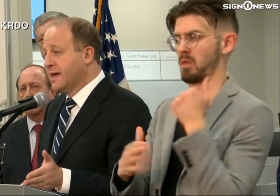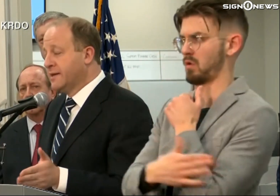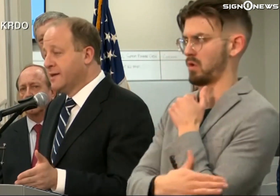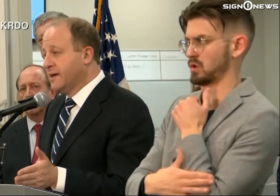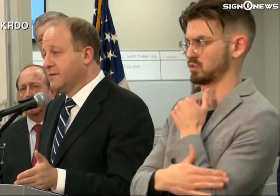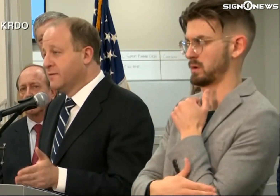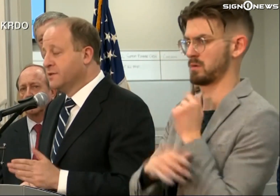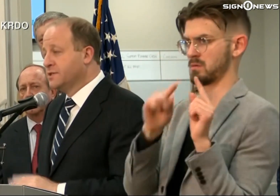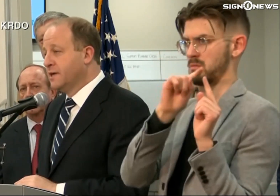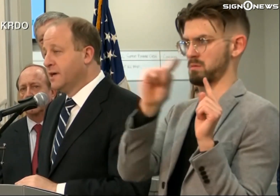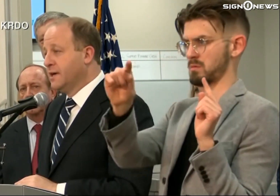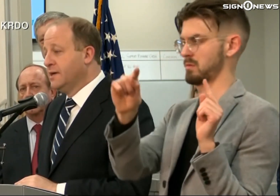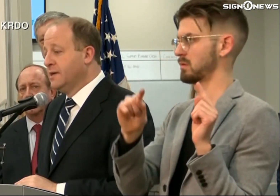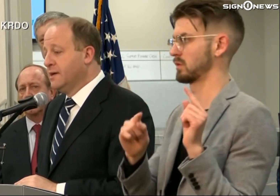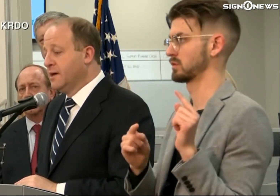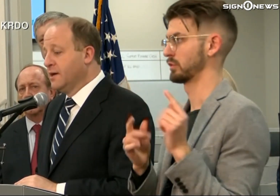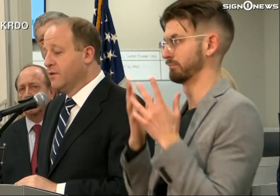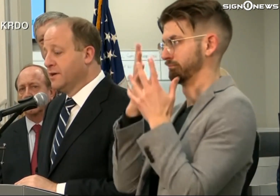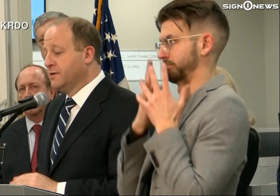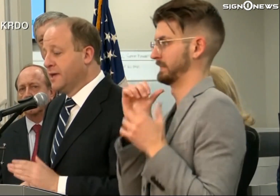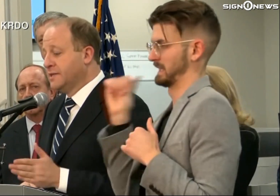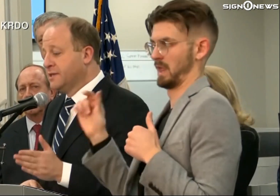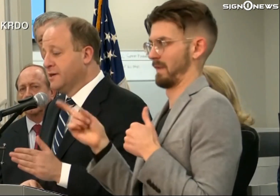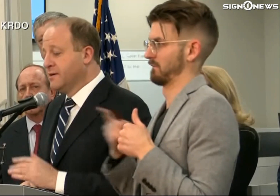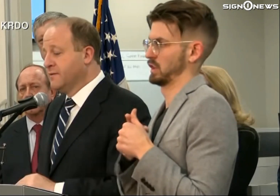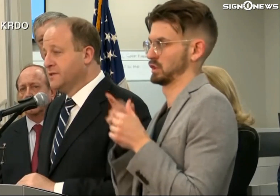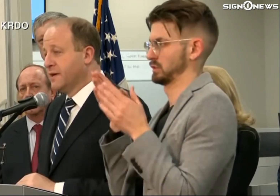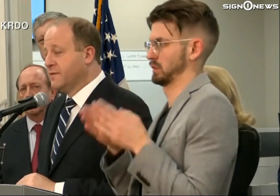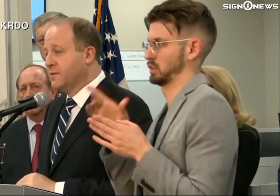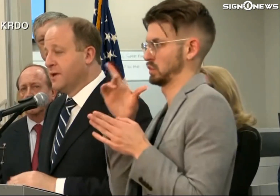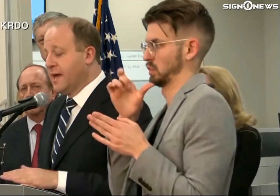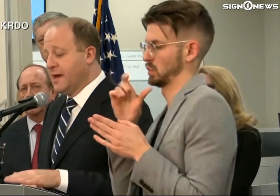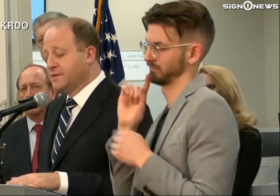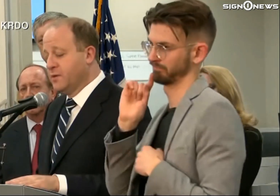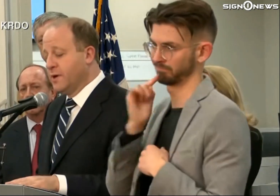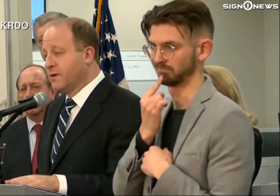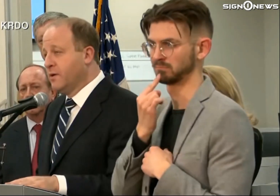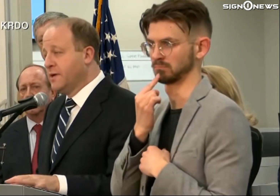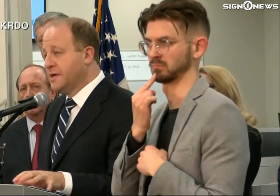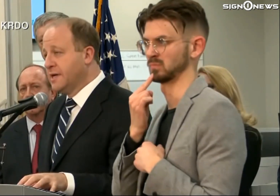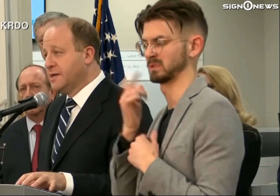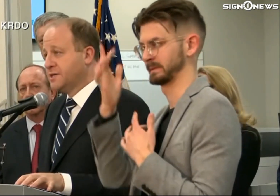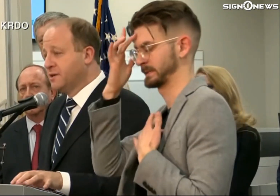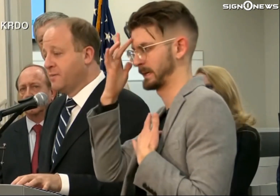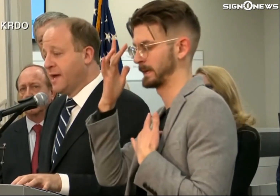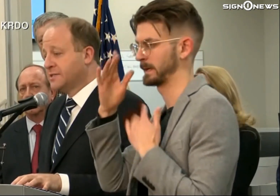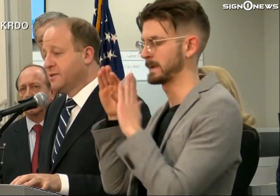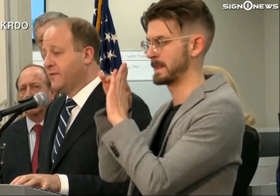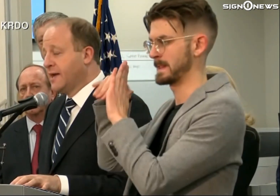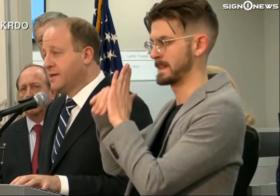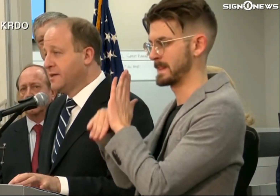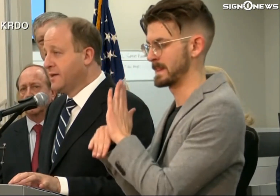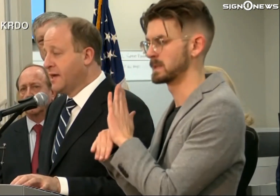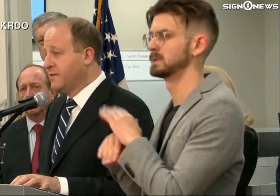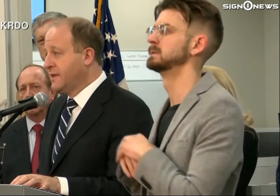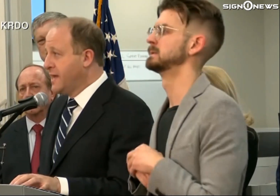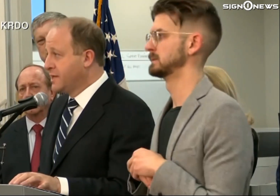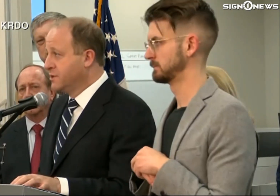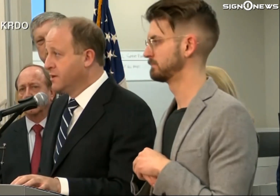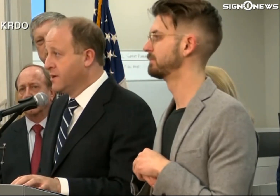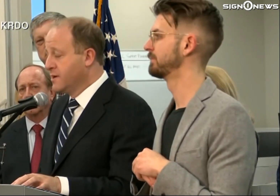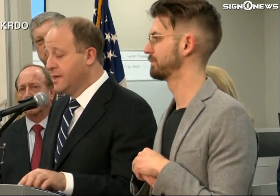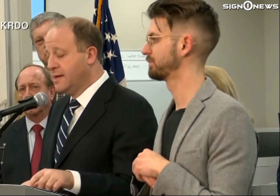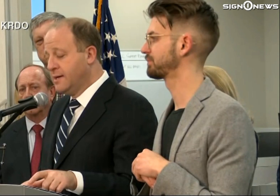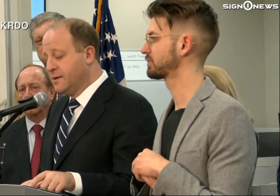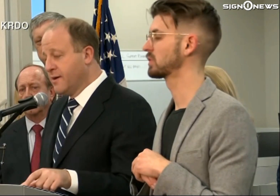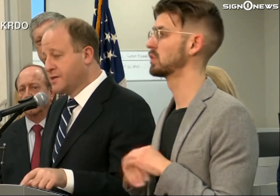this is sadly not the first critical case here of the several that we have. So we are going to need additional capacity. We've activated the